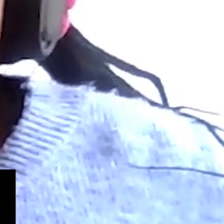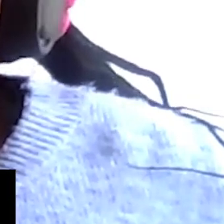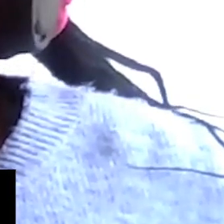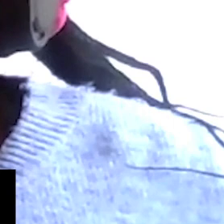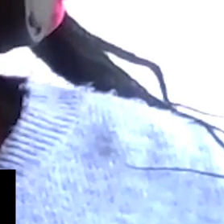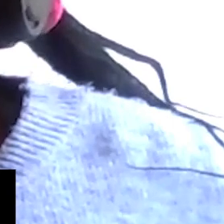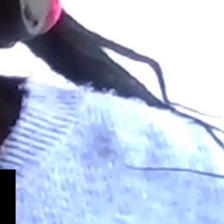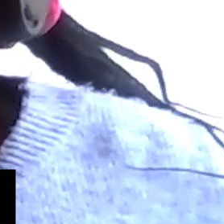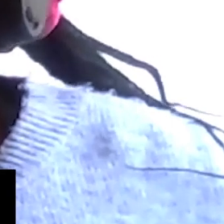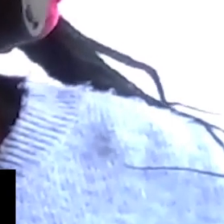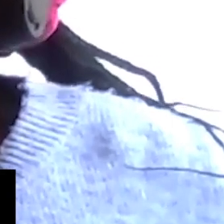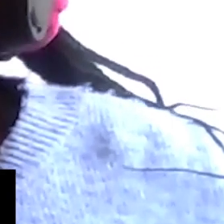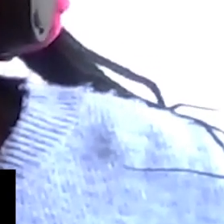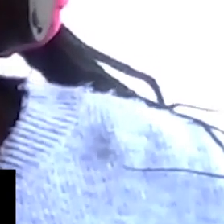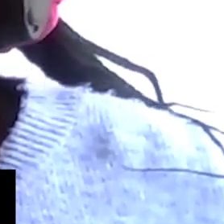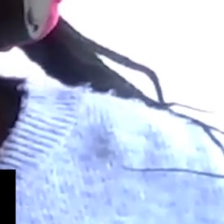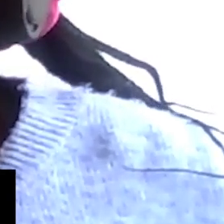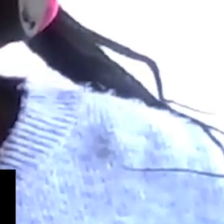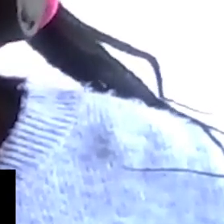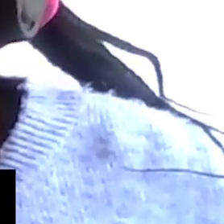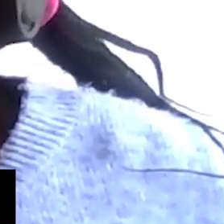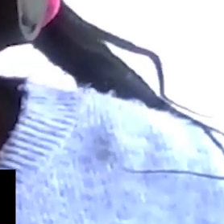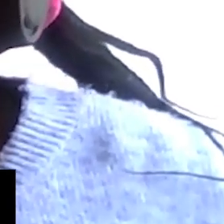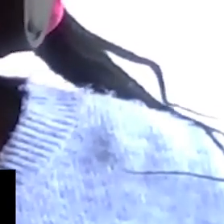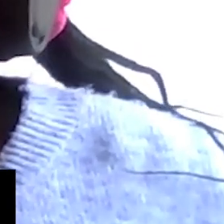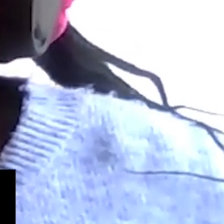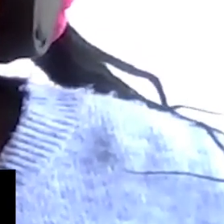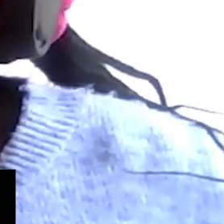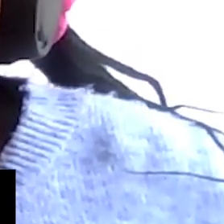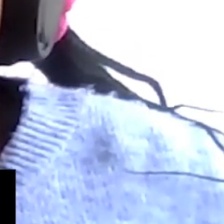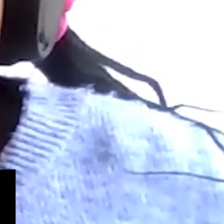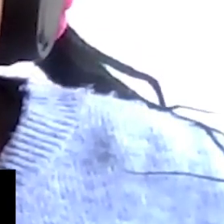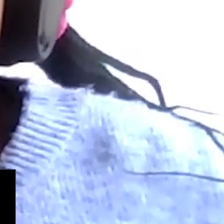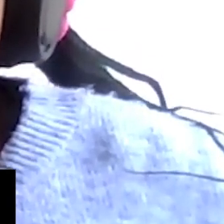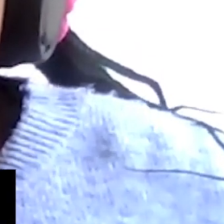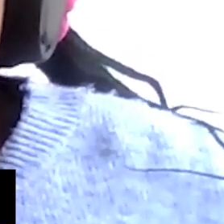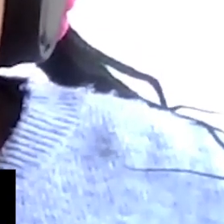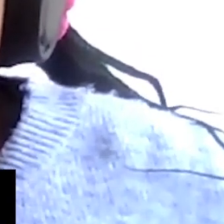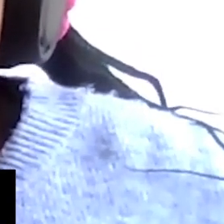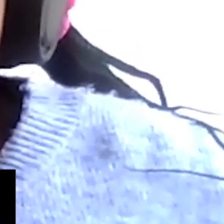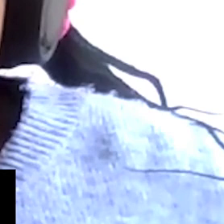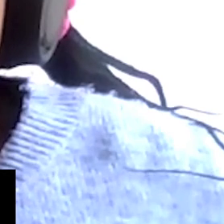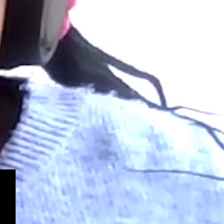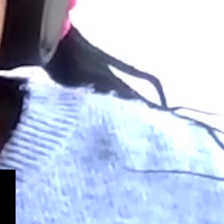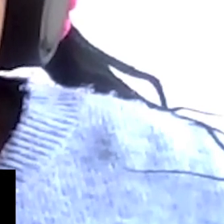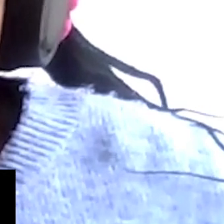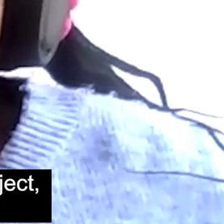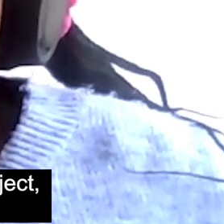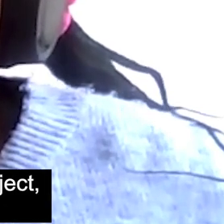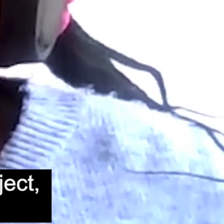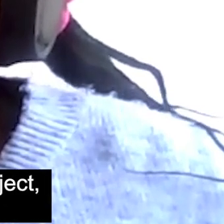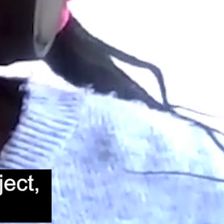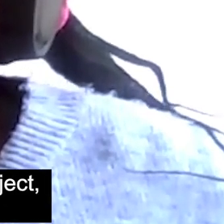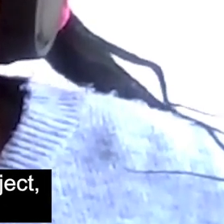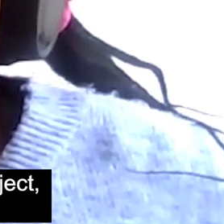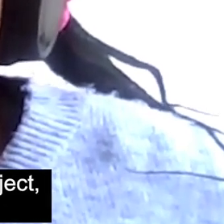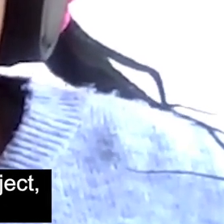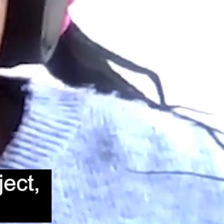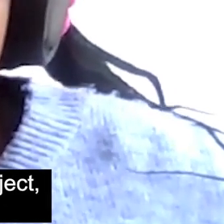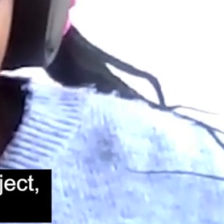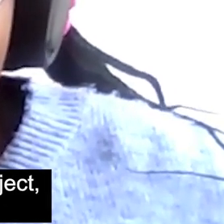I was a volunteer there for many, many years. But this January, I started leading a